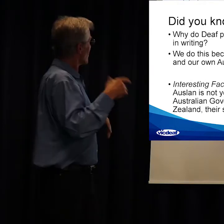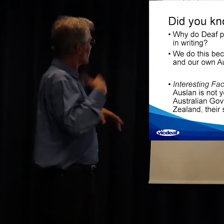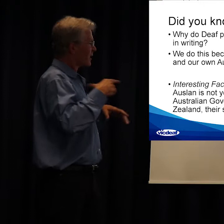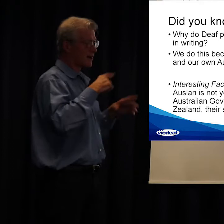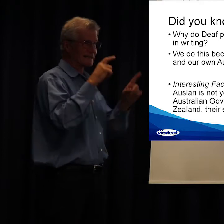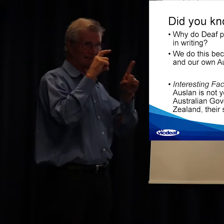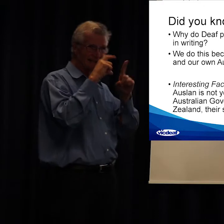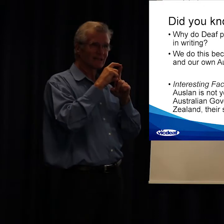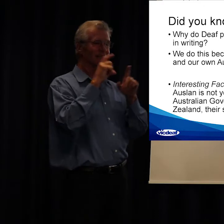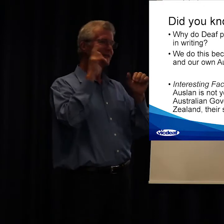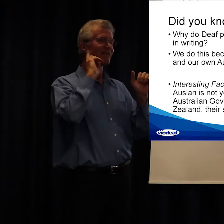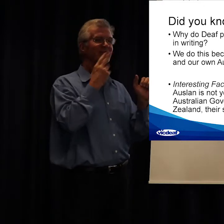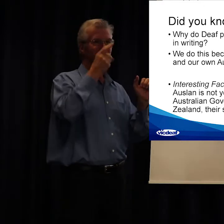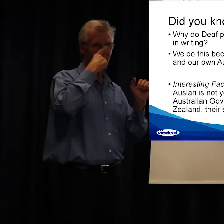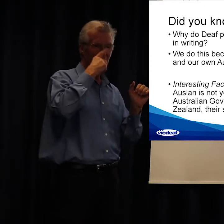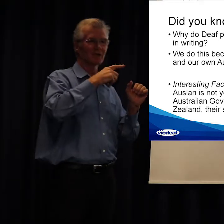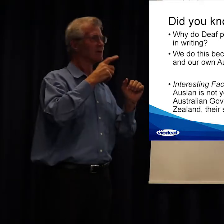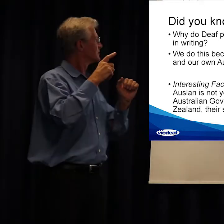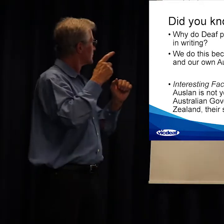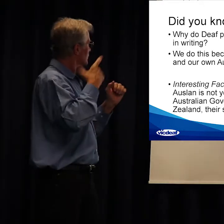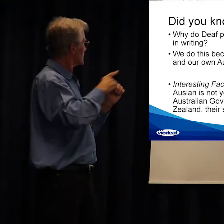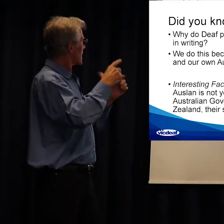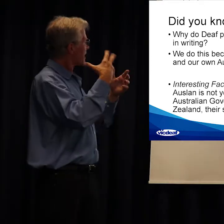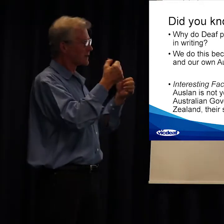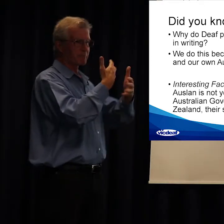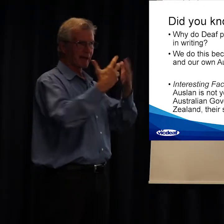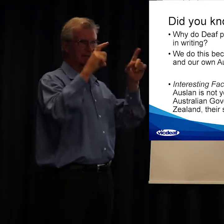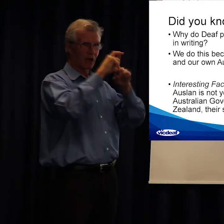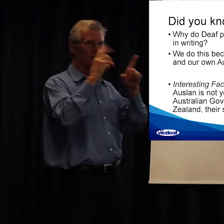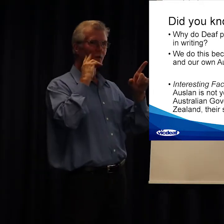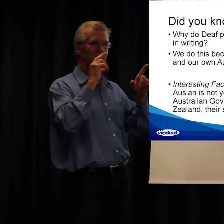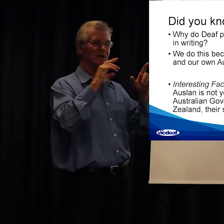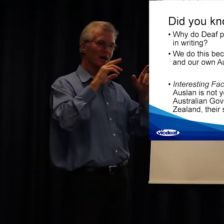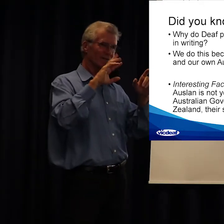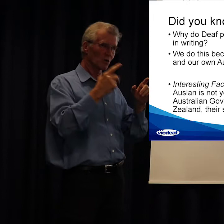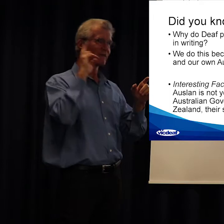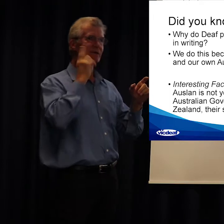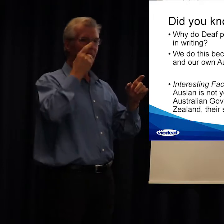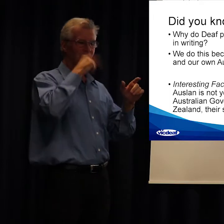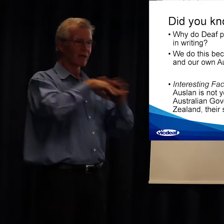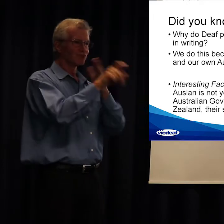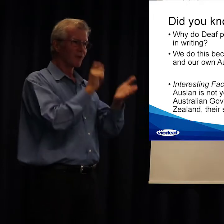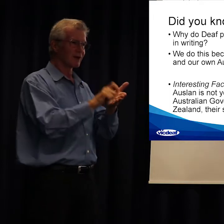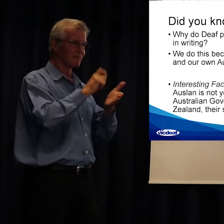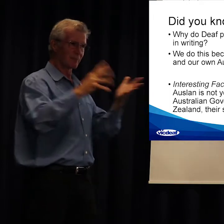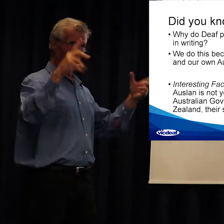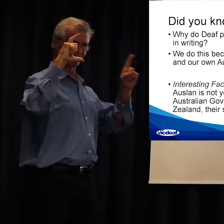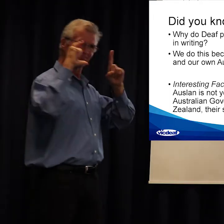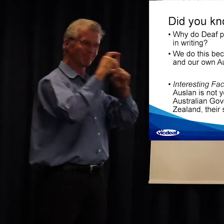Some do you know questions. Why do you think deaf people use a big D when referring to deaf people in writing?